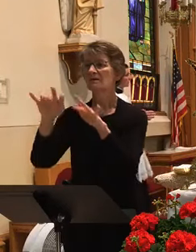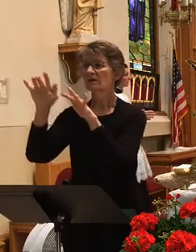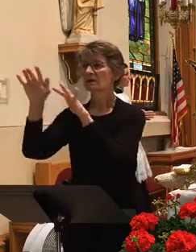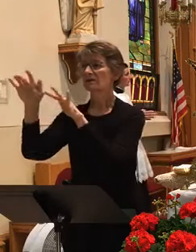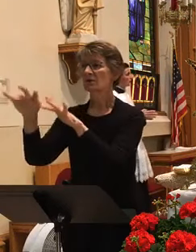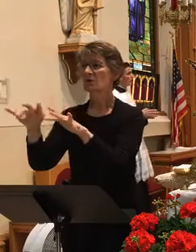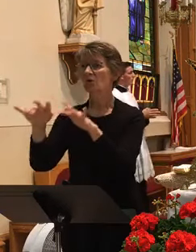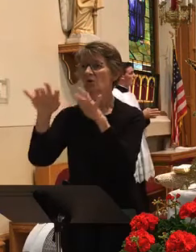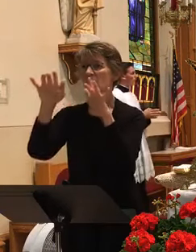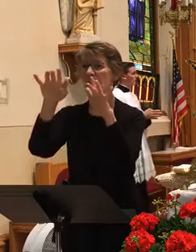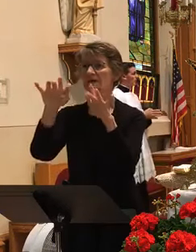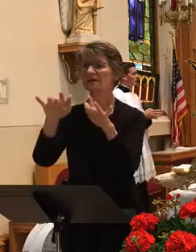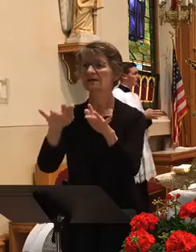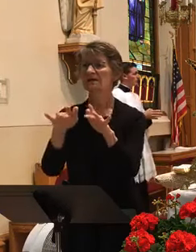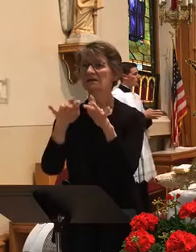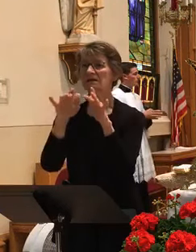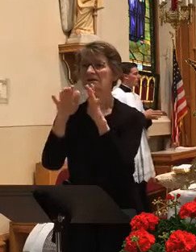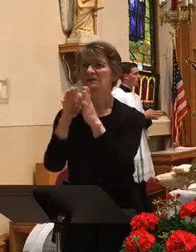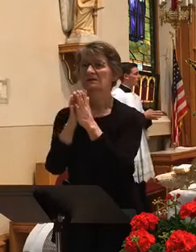Miserere